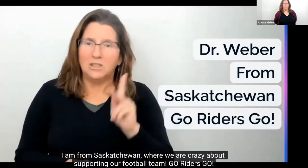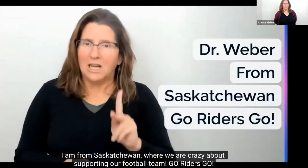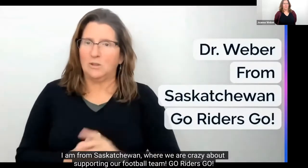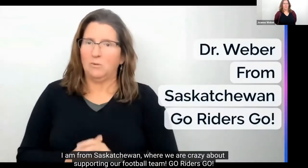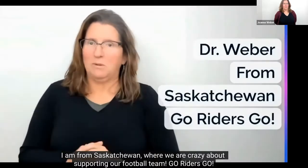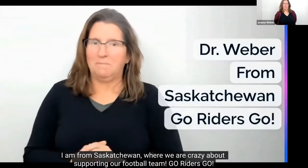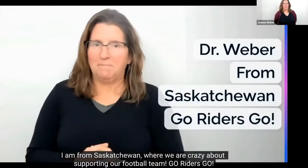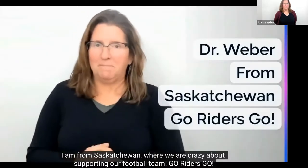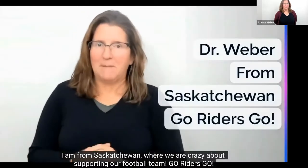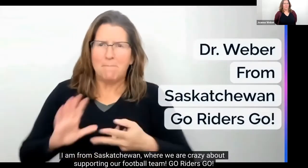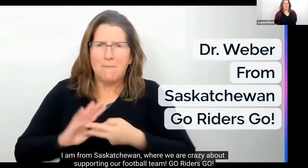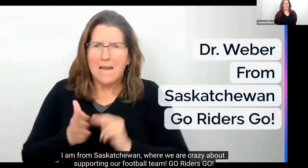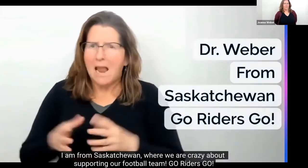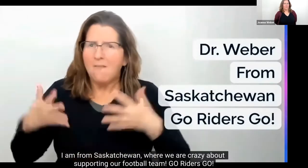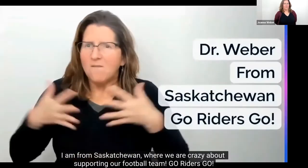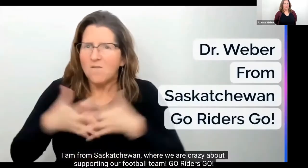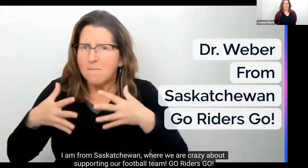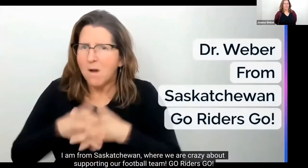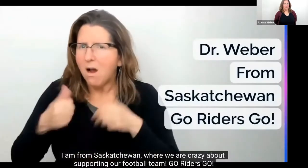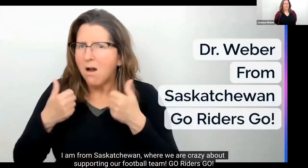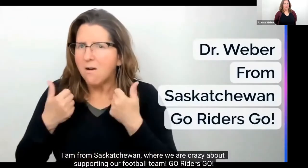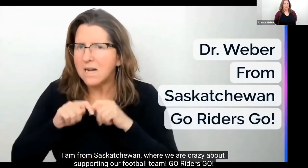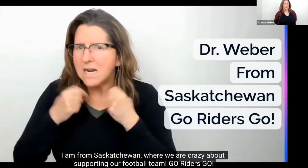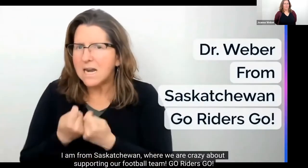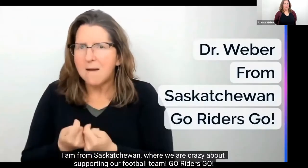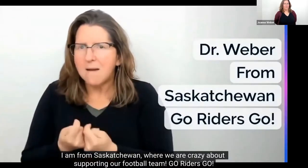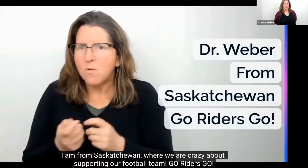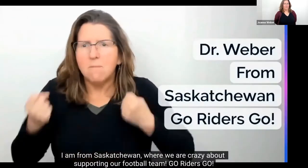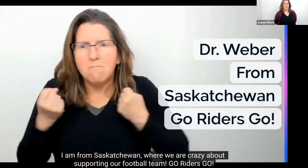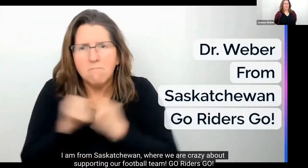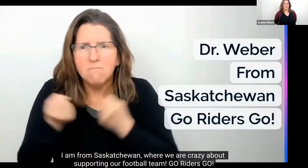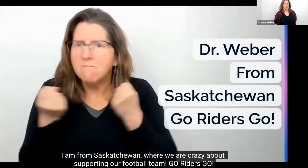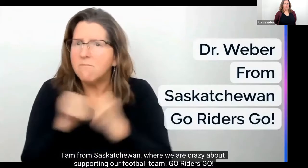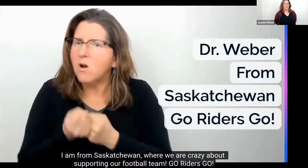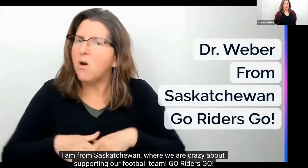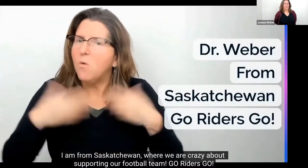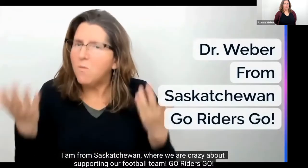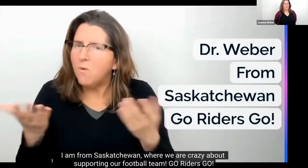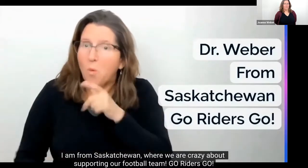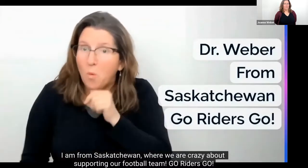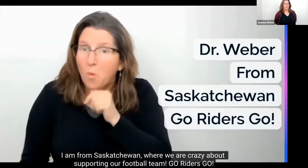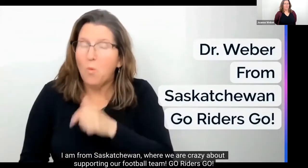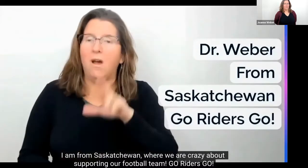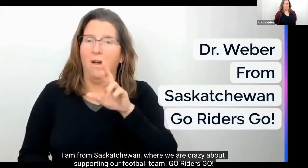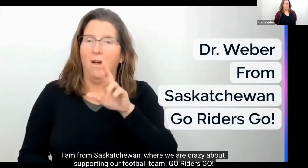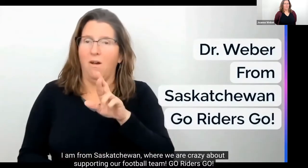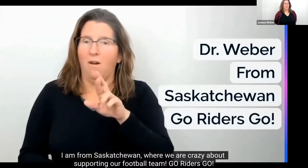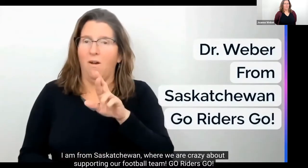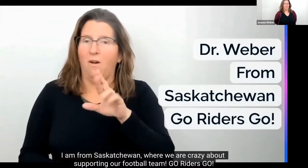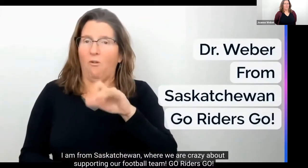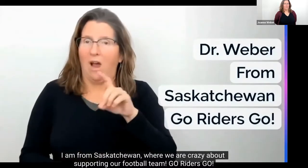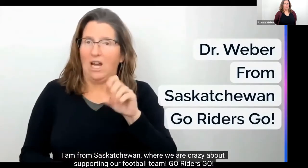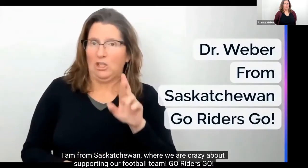I am from Saskatchewan, where we are crazy about supporting our football team.